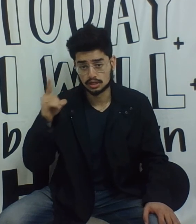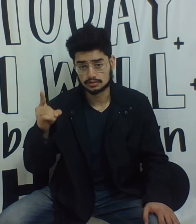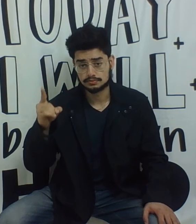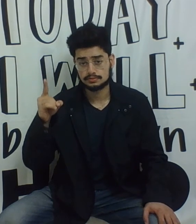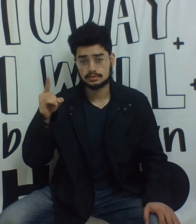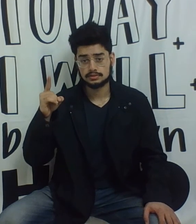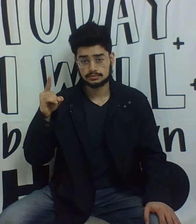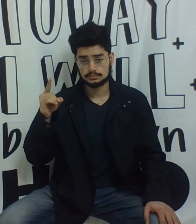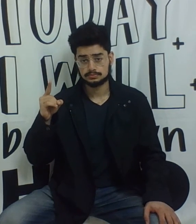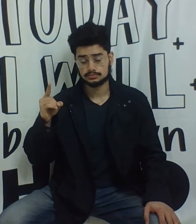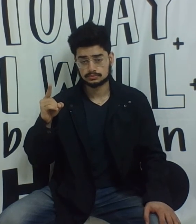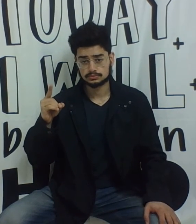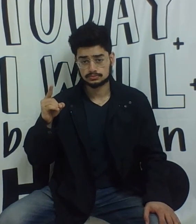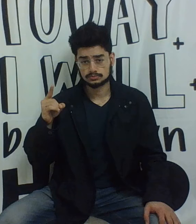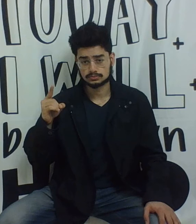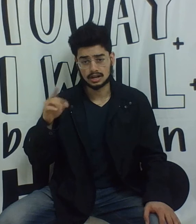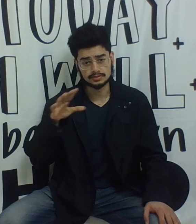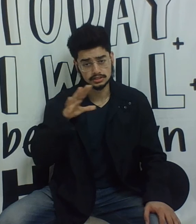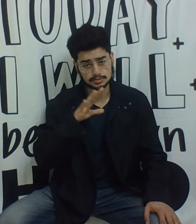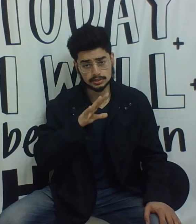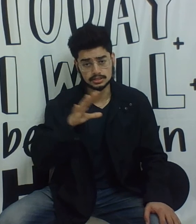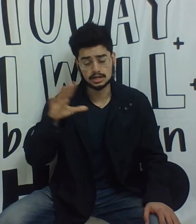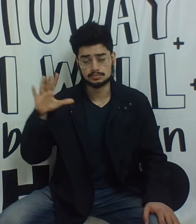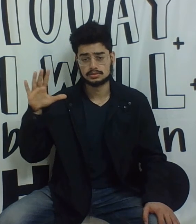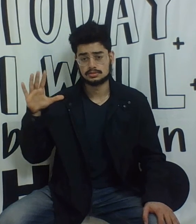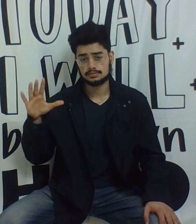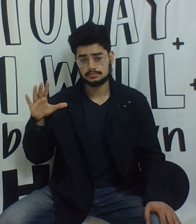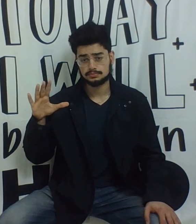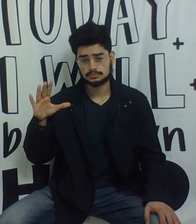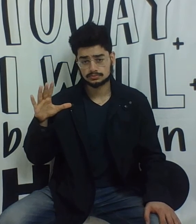life. I've said this many times.